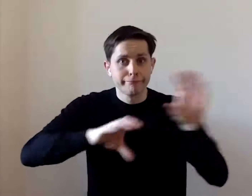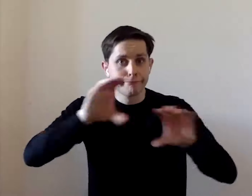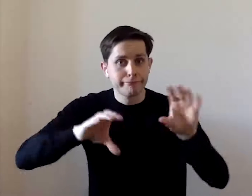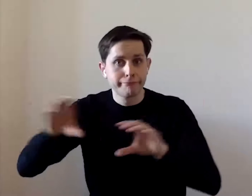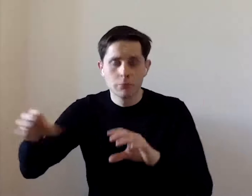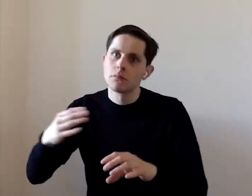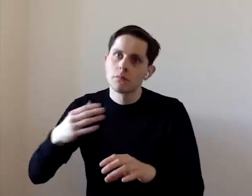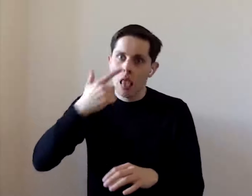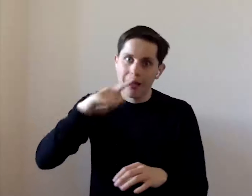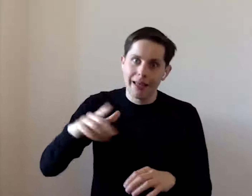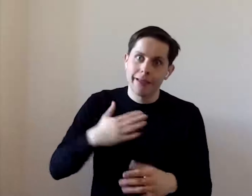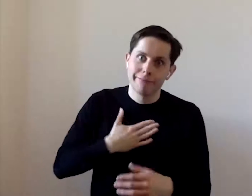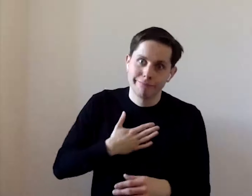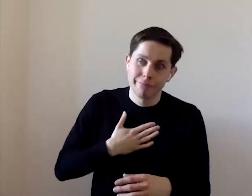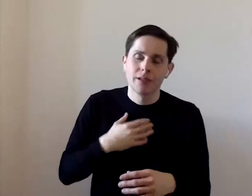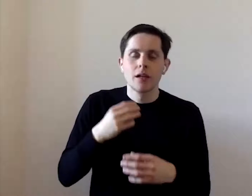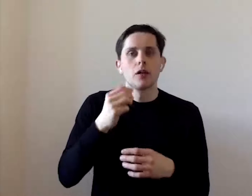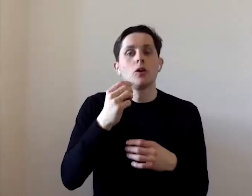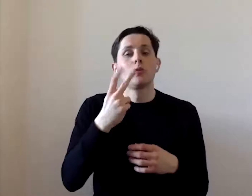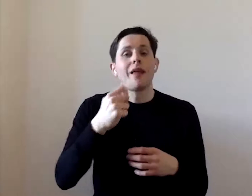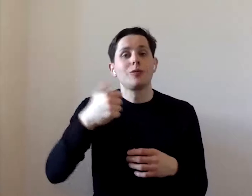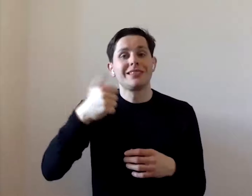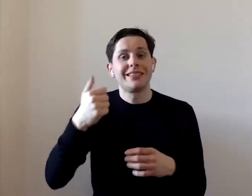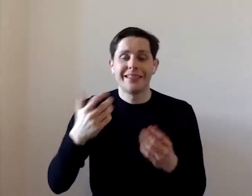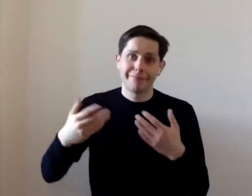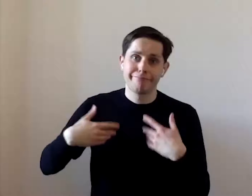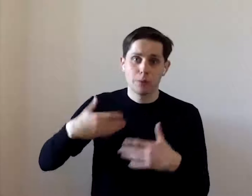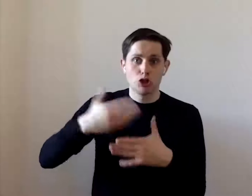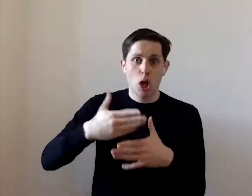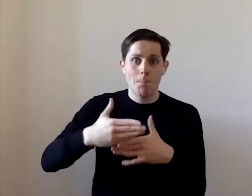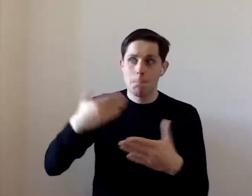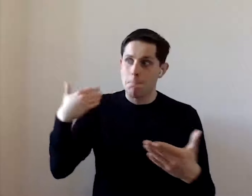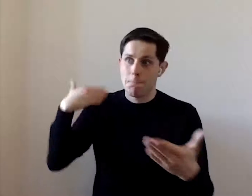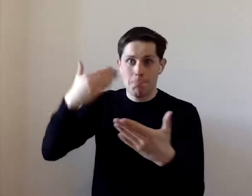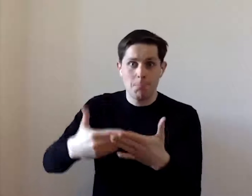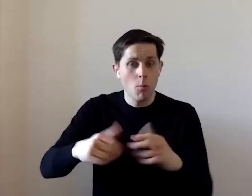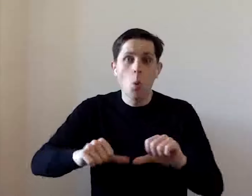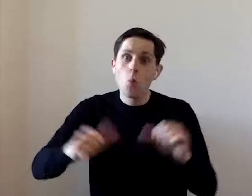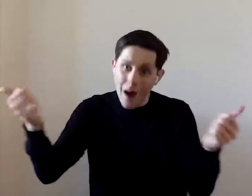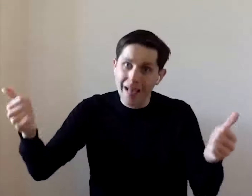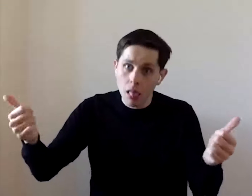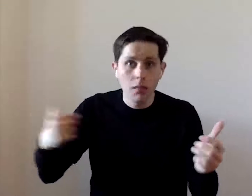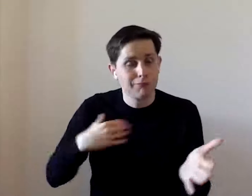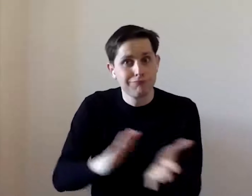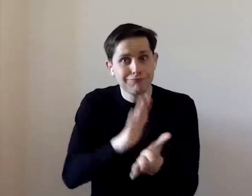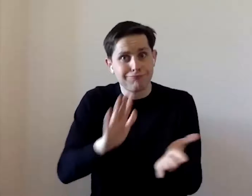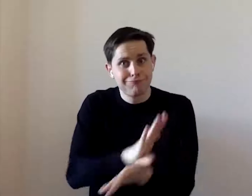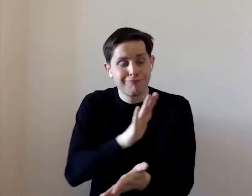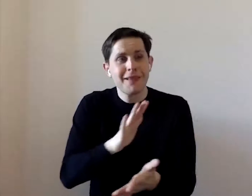was a huge benefit for me. You know, I've been working since 2016 and everything's